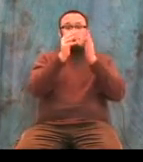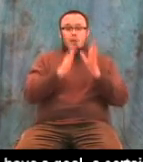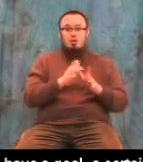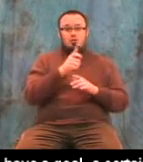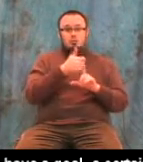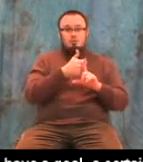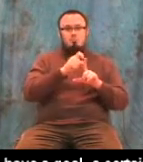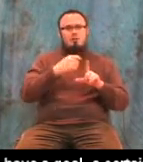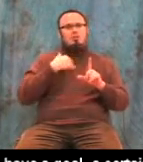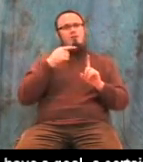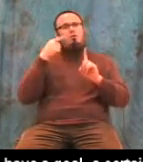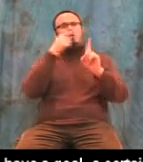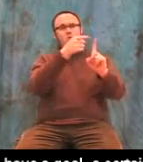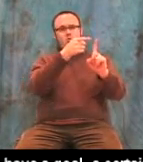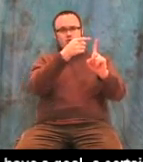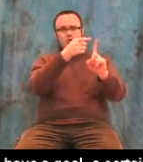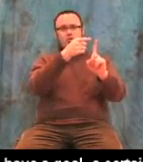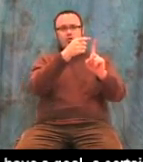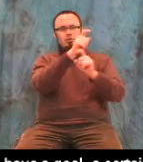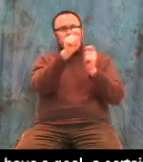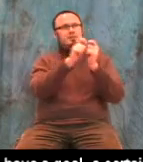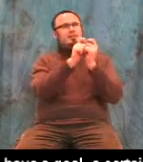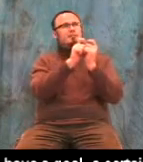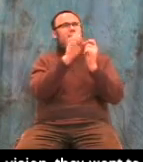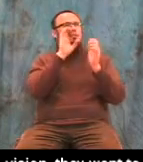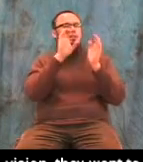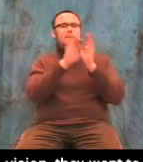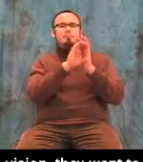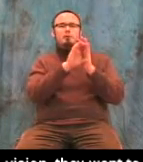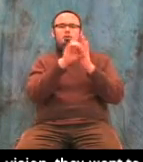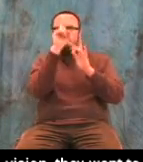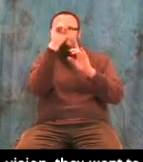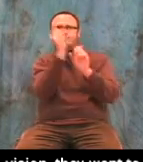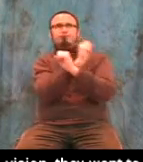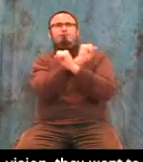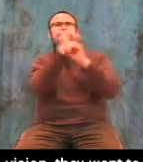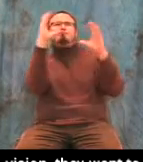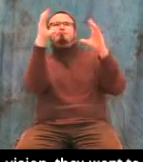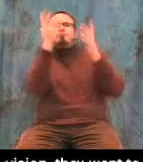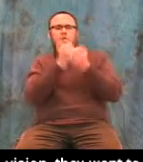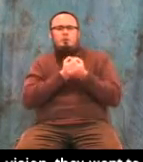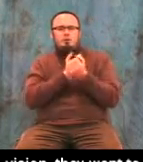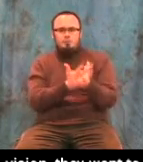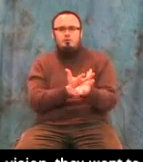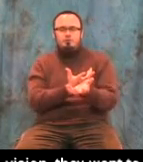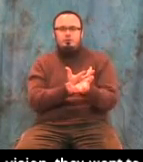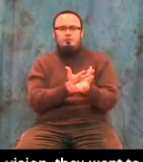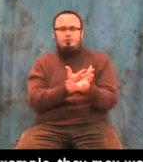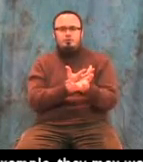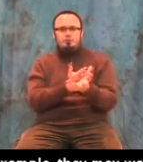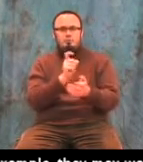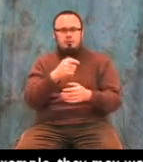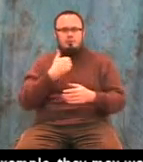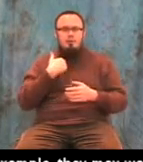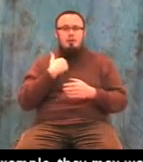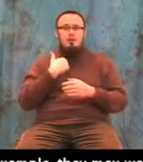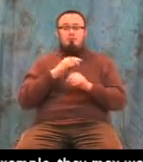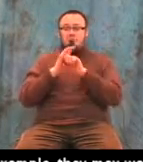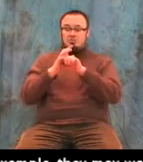Painters have to have a goal, a certain image, a certain vision they want to express. For example, they